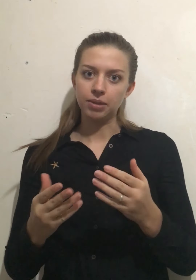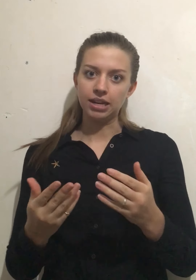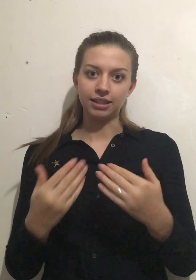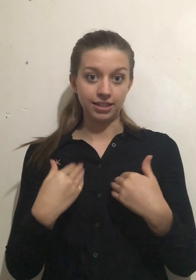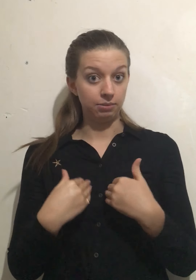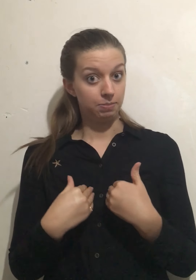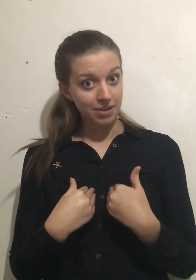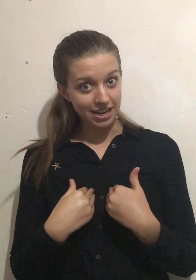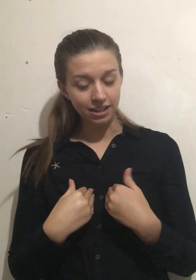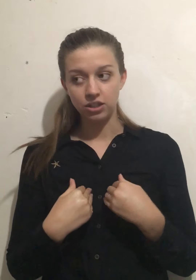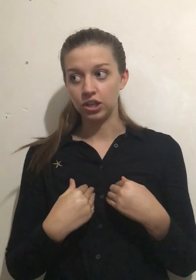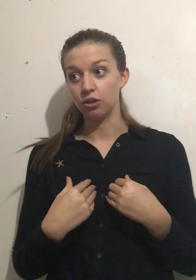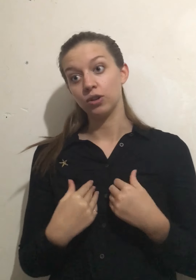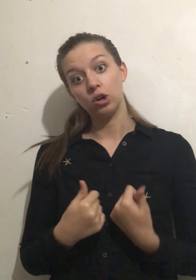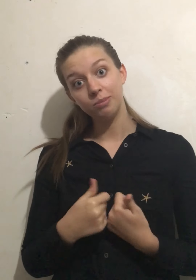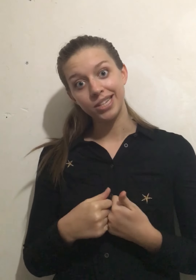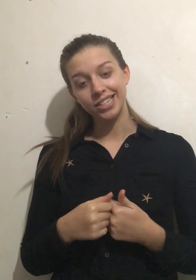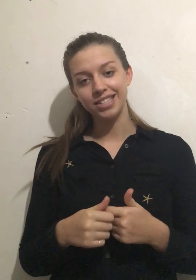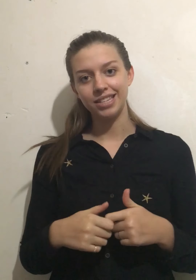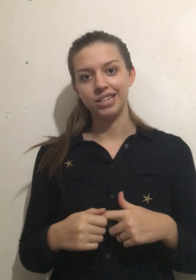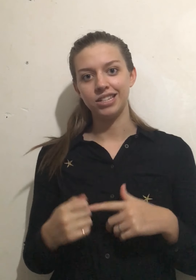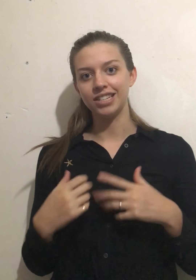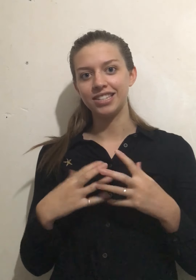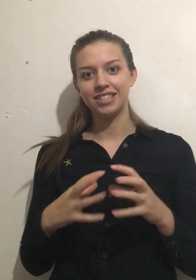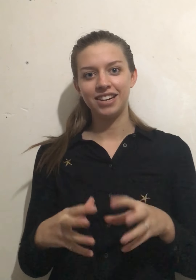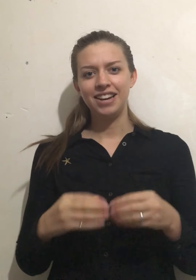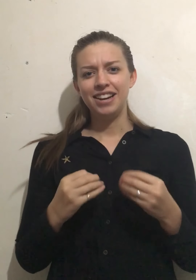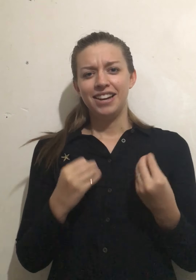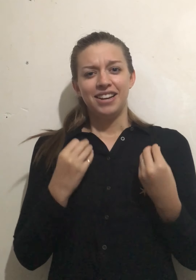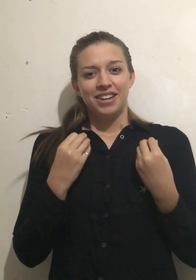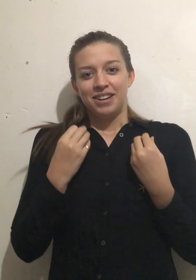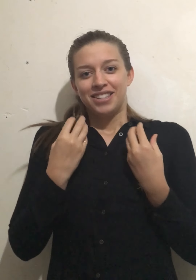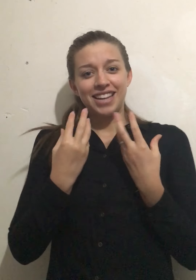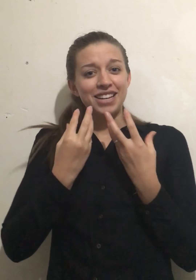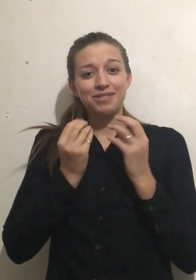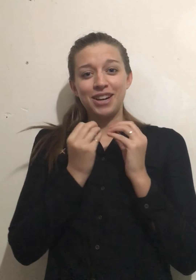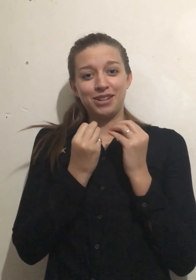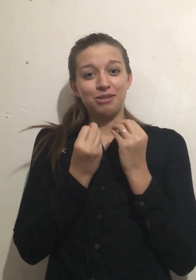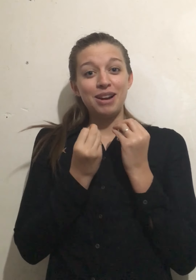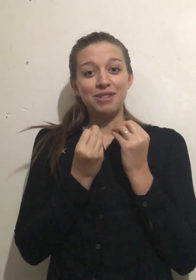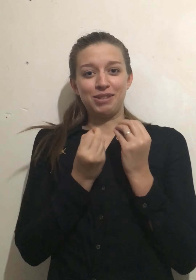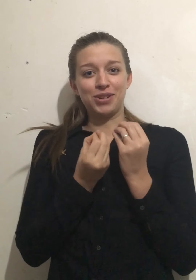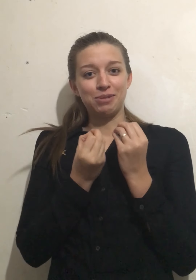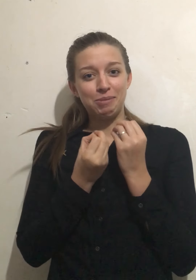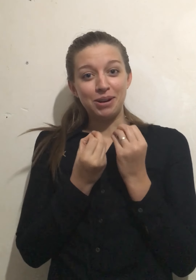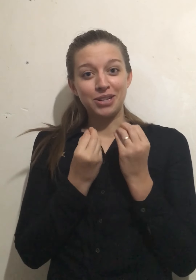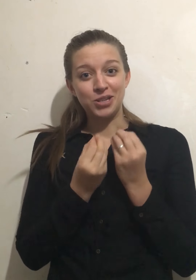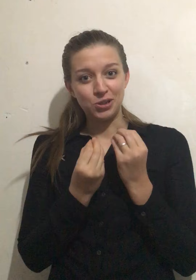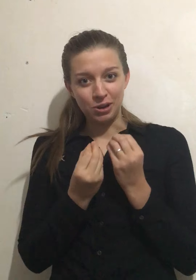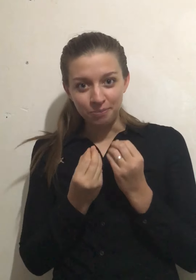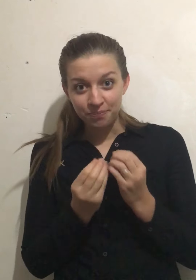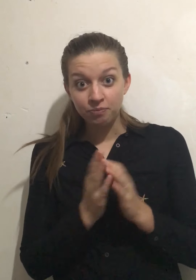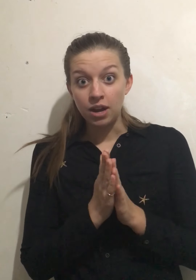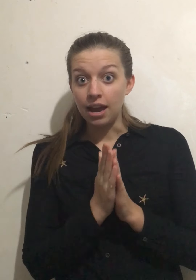that's helped me to get over homesickness and to just satisfy the craving for some American sugar,